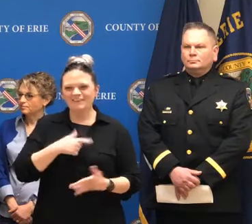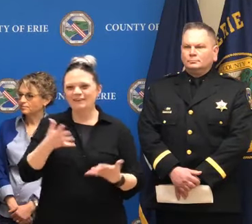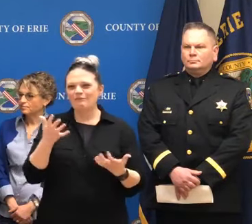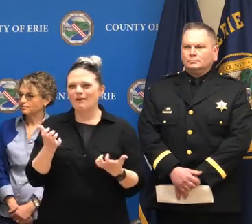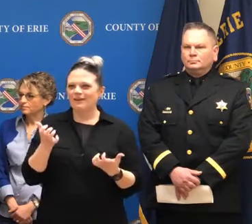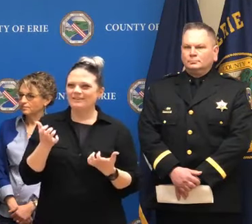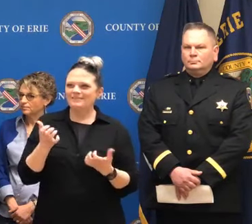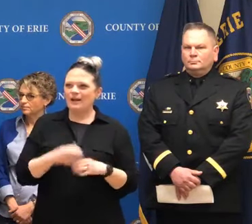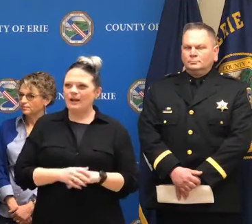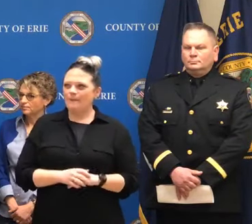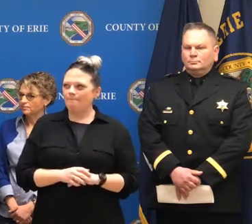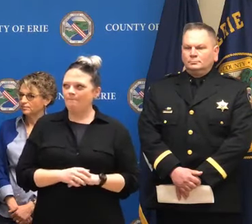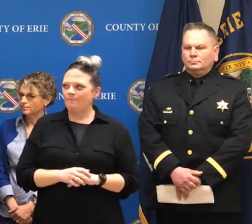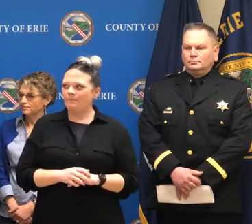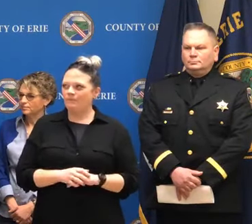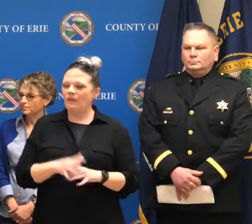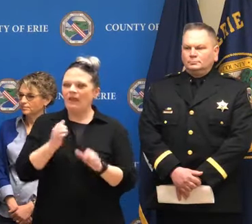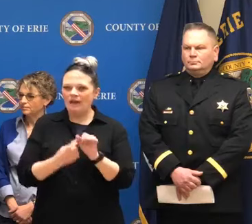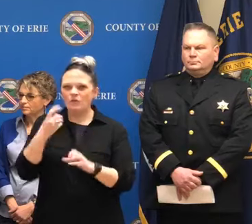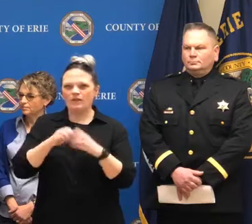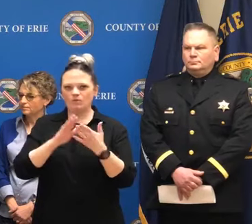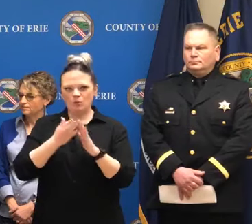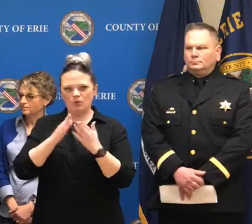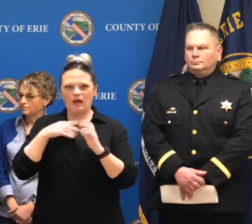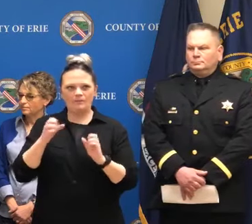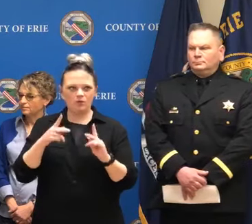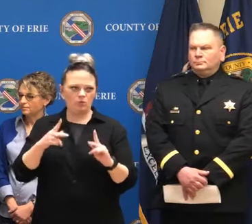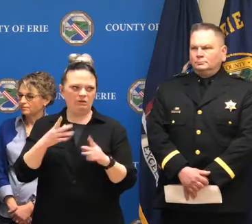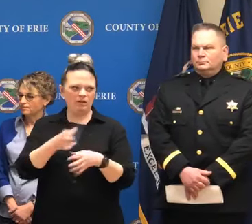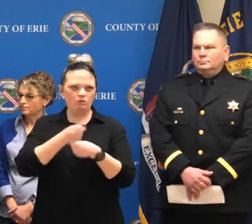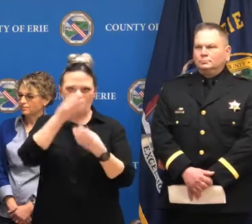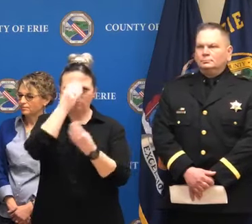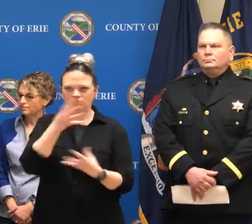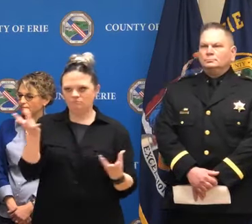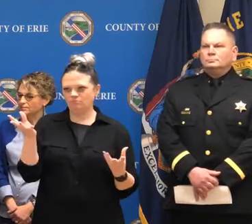you everyone in the community the opportunity to get information.